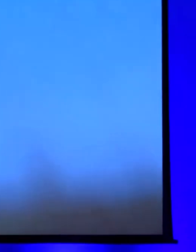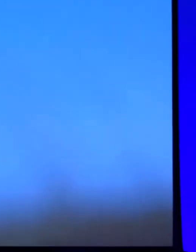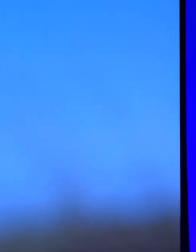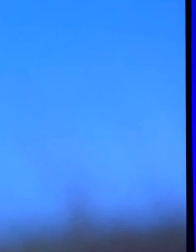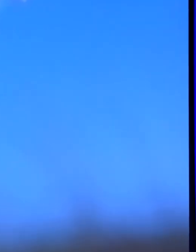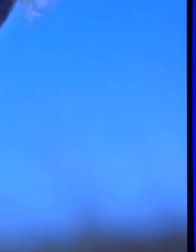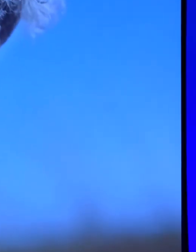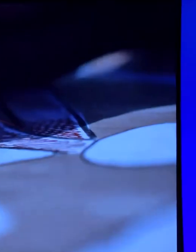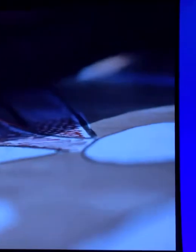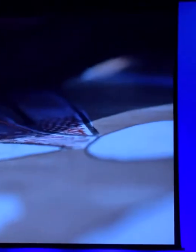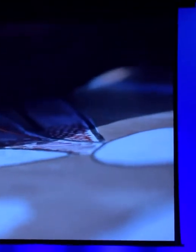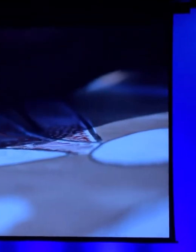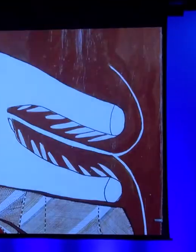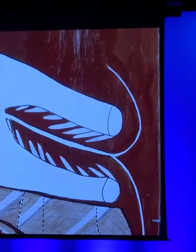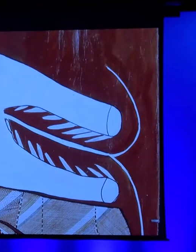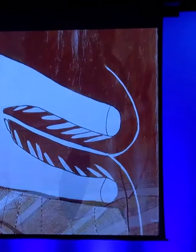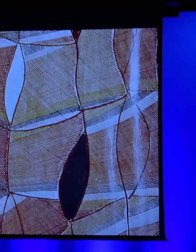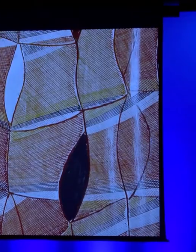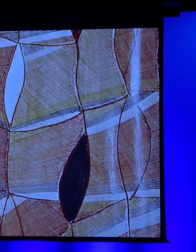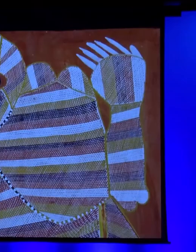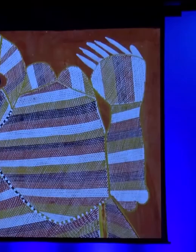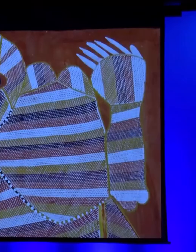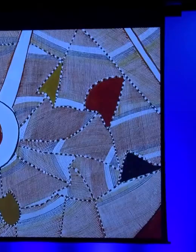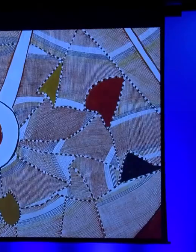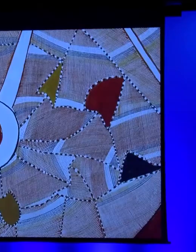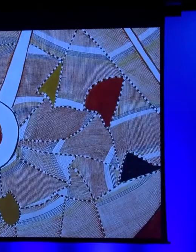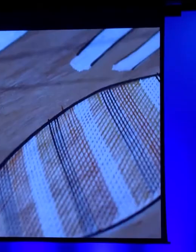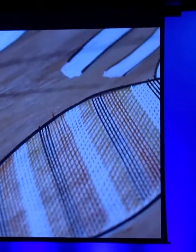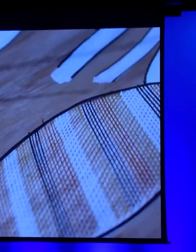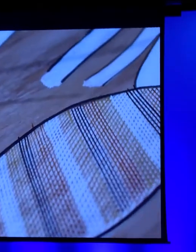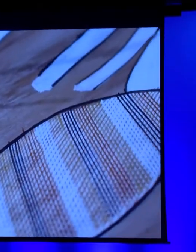Ngai Mawurndjul.